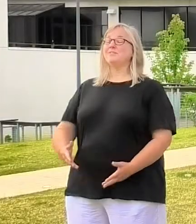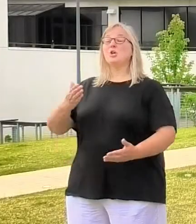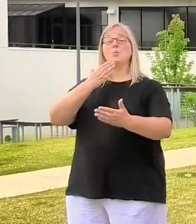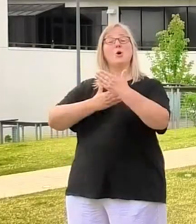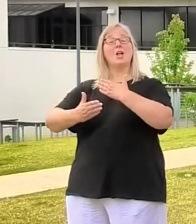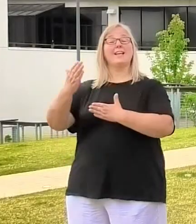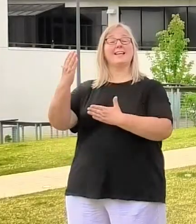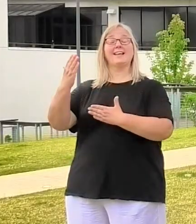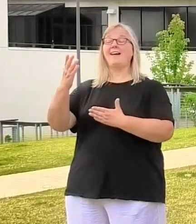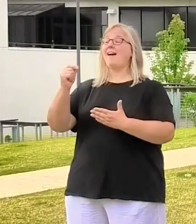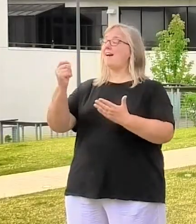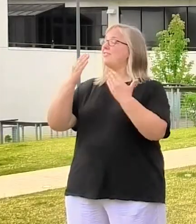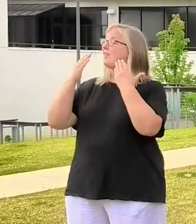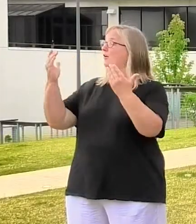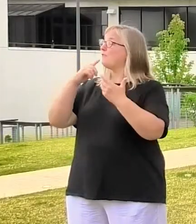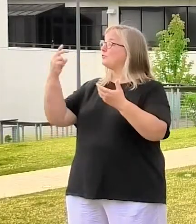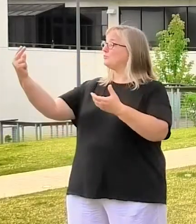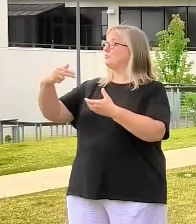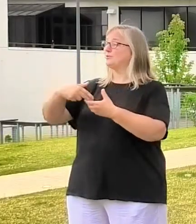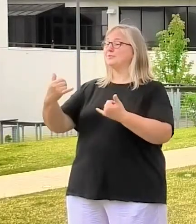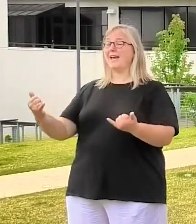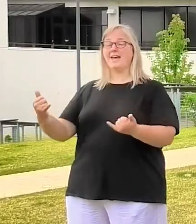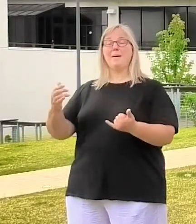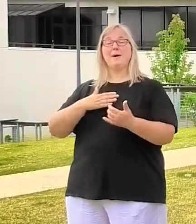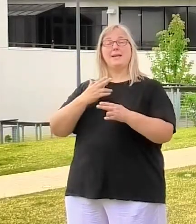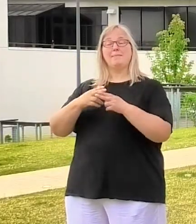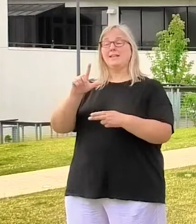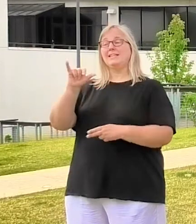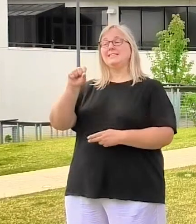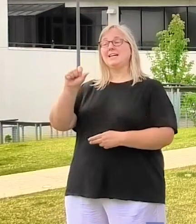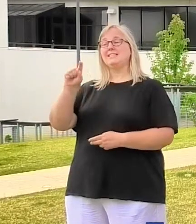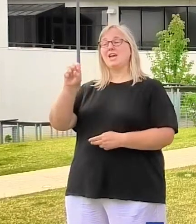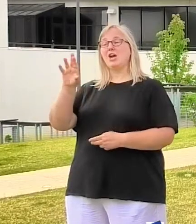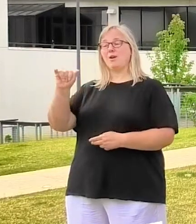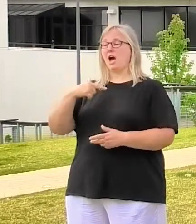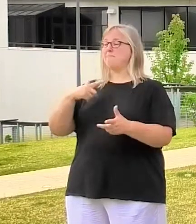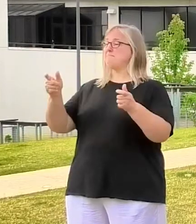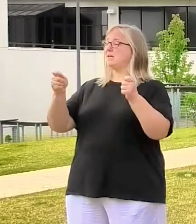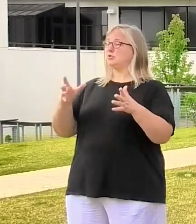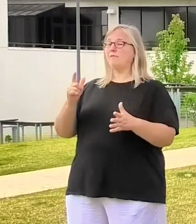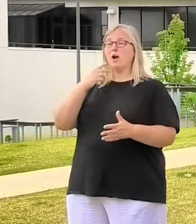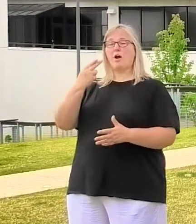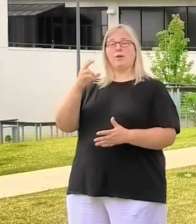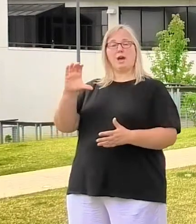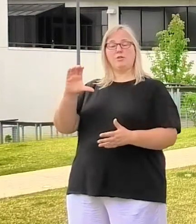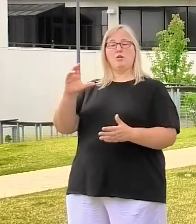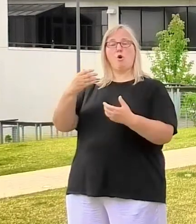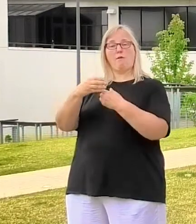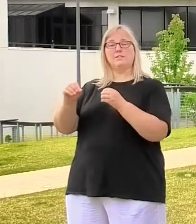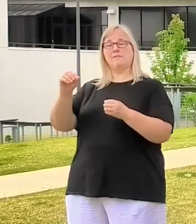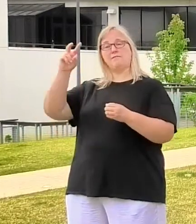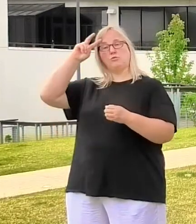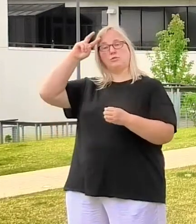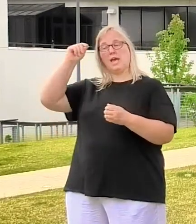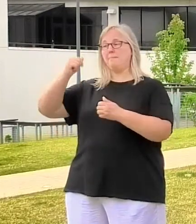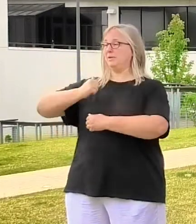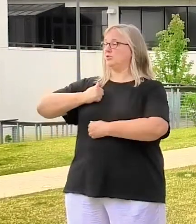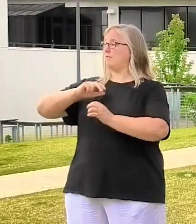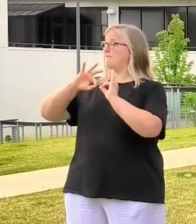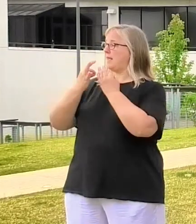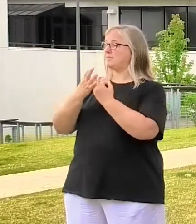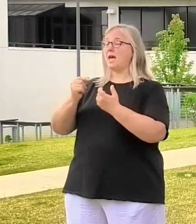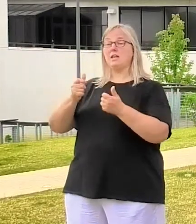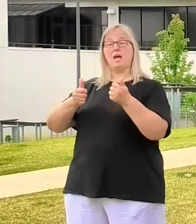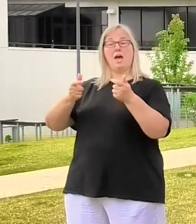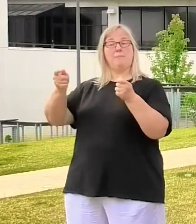Good morning, and thank you for being here today. My name is Lisa Terry. I'm the manager for the Howard County Office of Veterans and Military Families and the